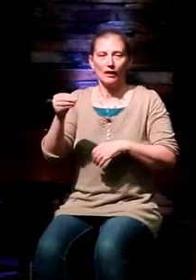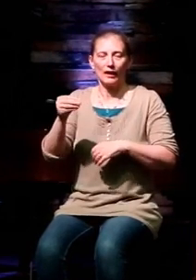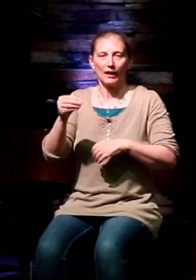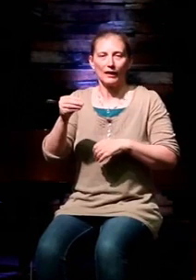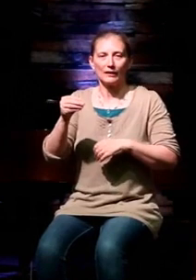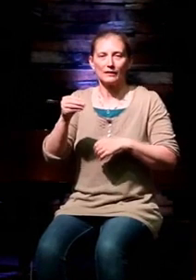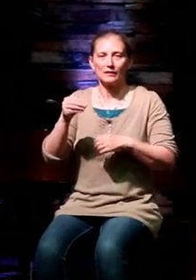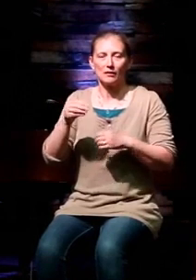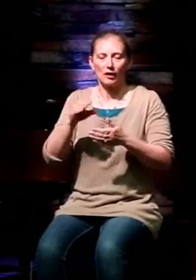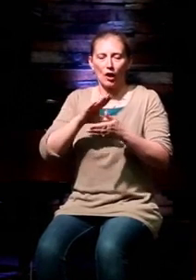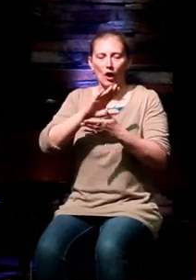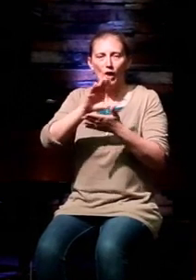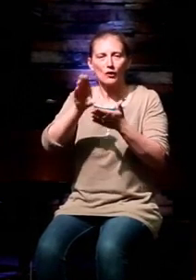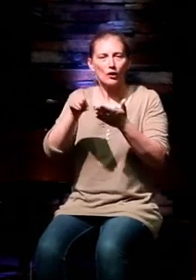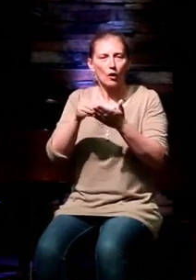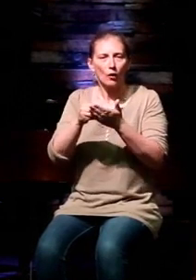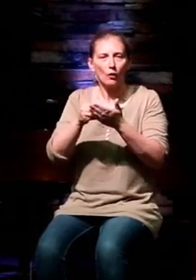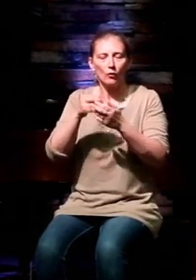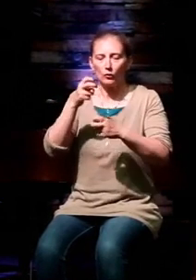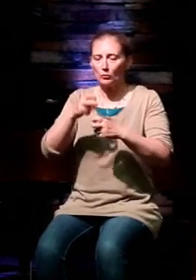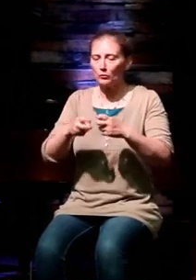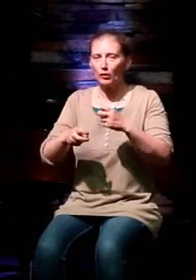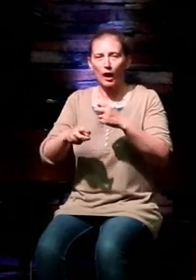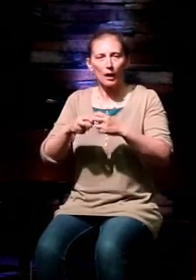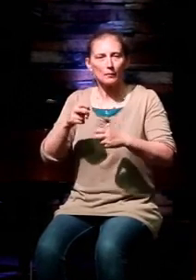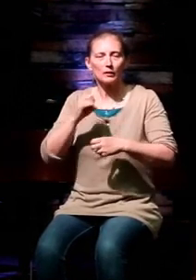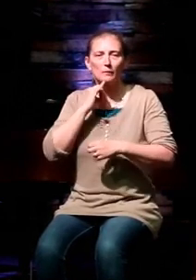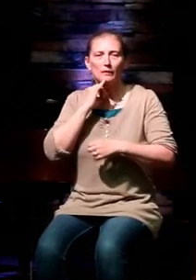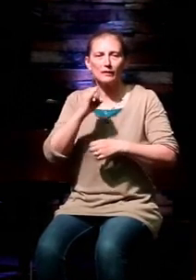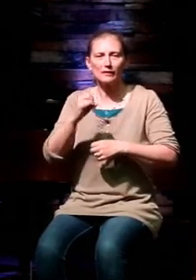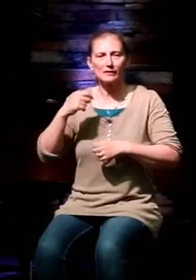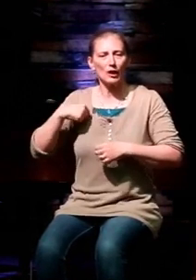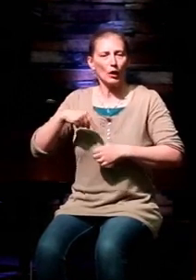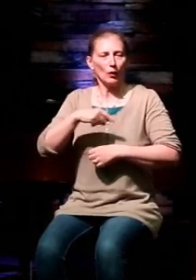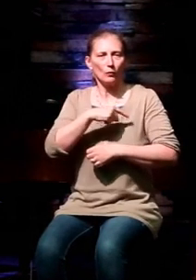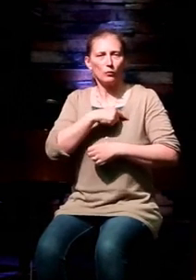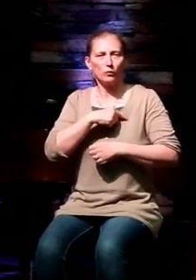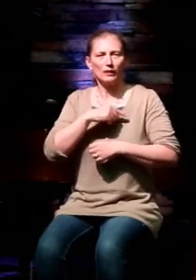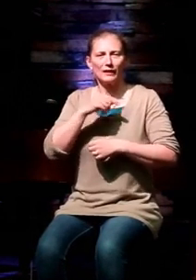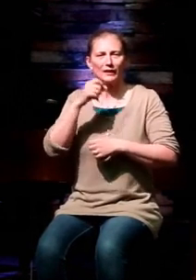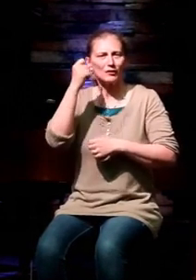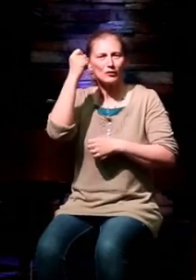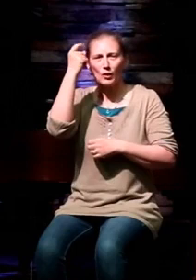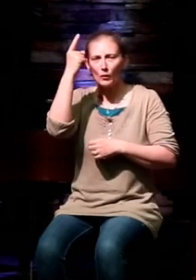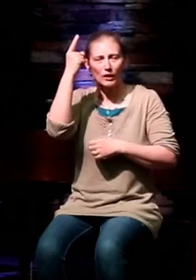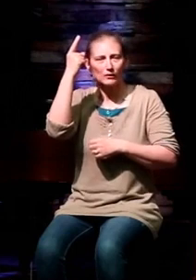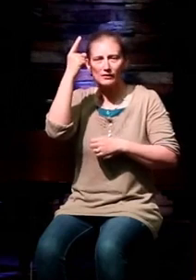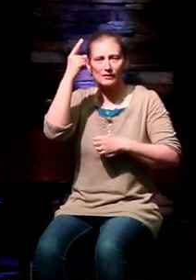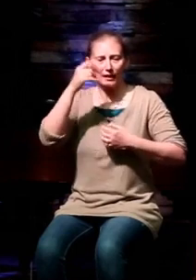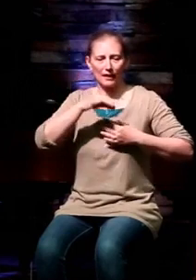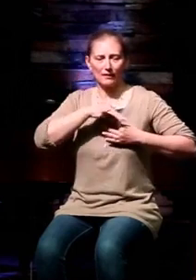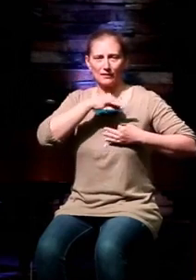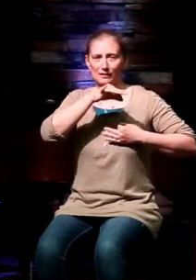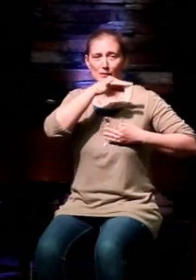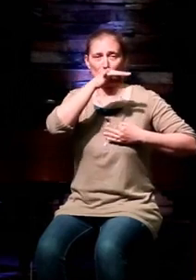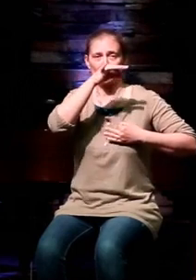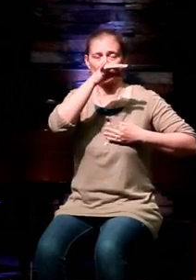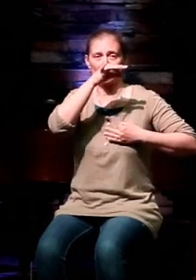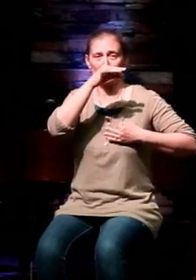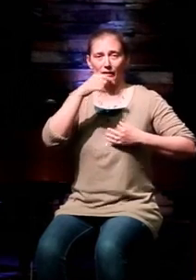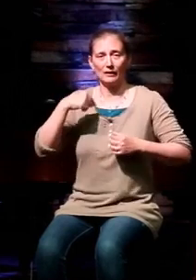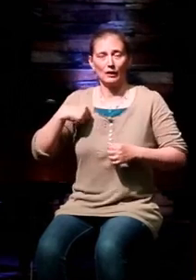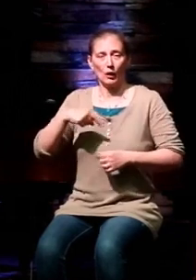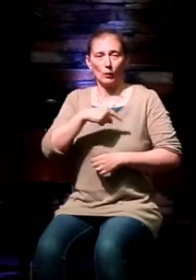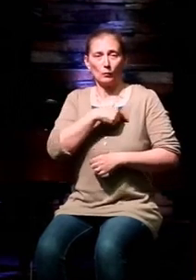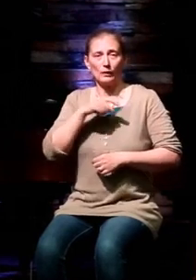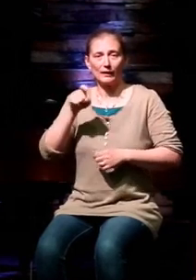we underestimate the Holy Spirit. We underestimate the power of the Holy Spirit most of the time. Oh, He's there. When you accept Christ,